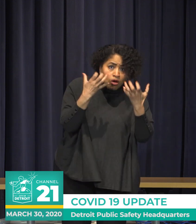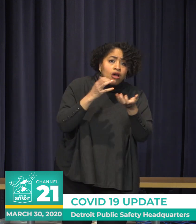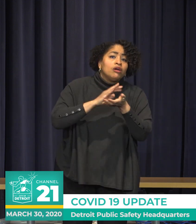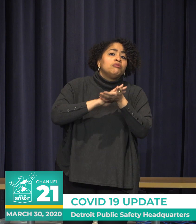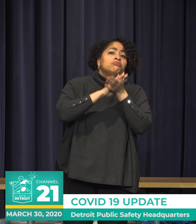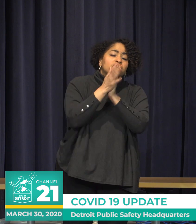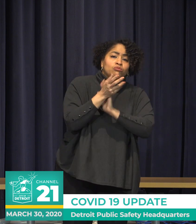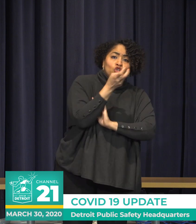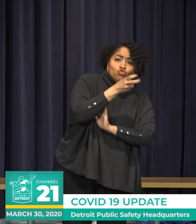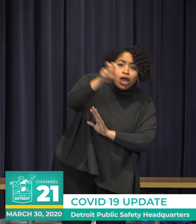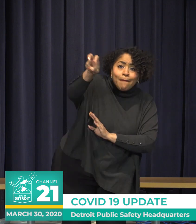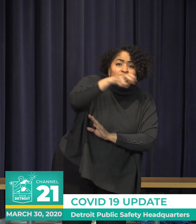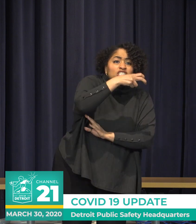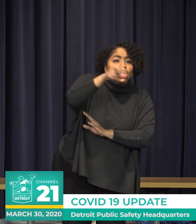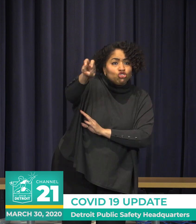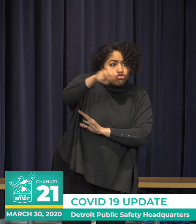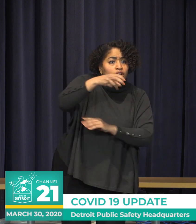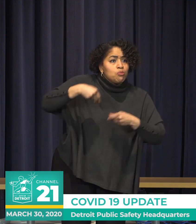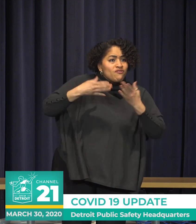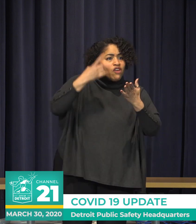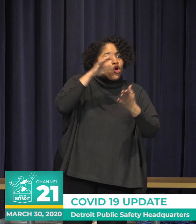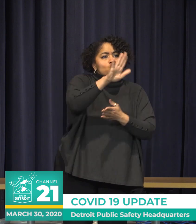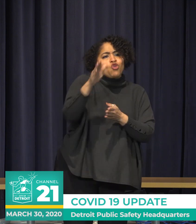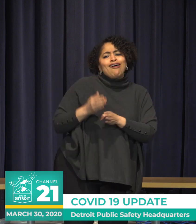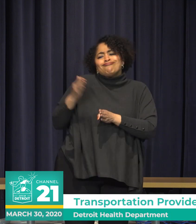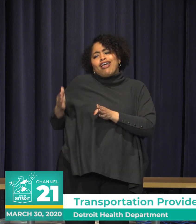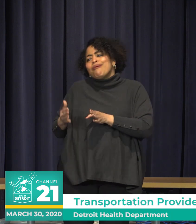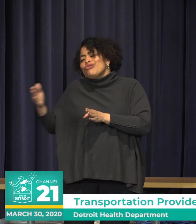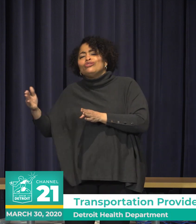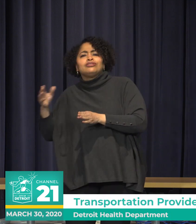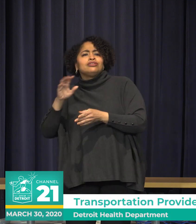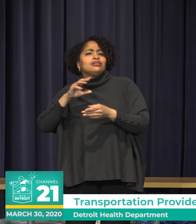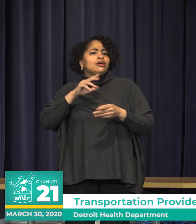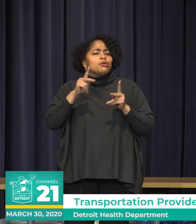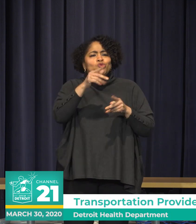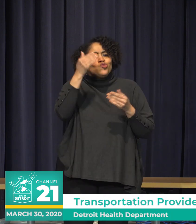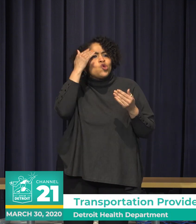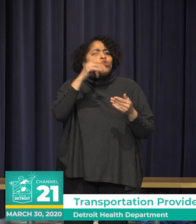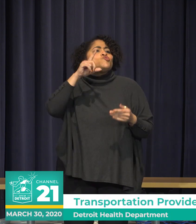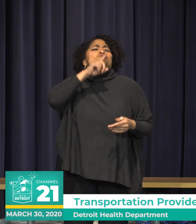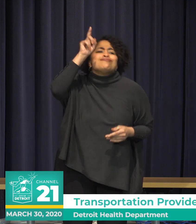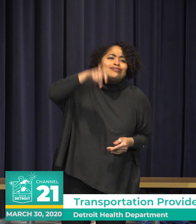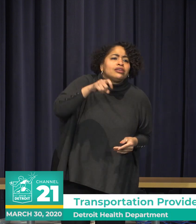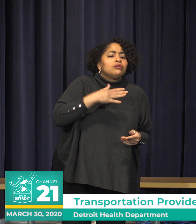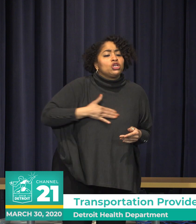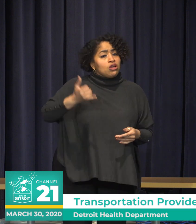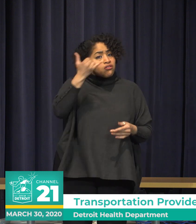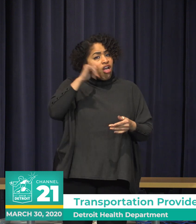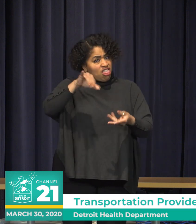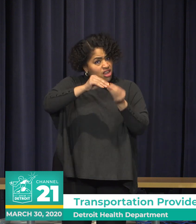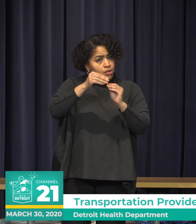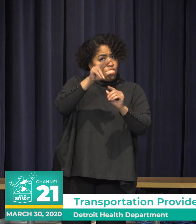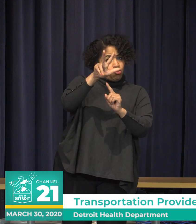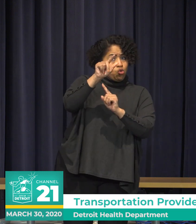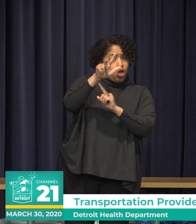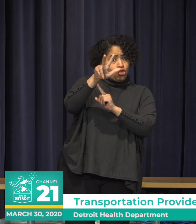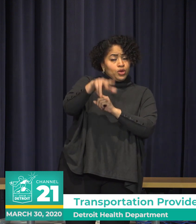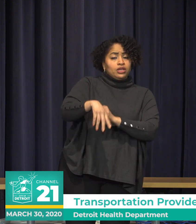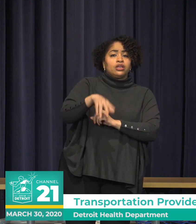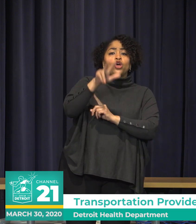a transportation provider to your neighbors who very much needs it, please call the same number,